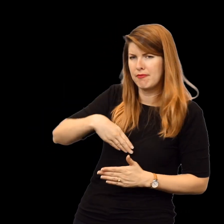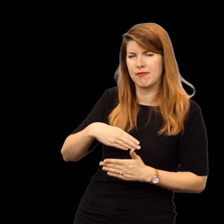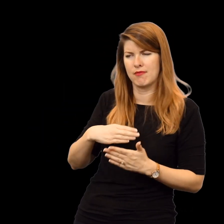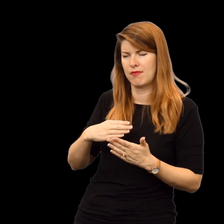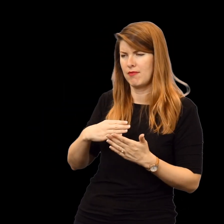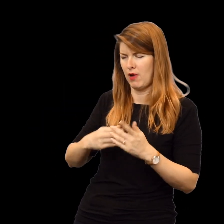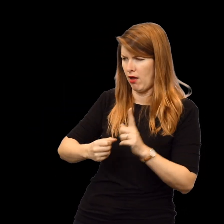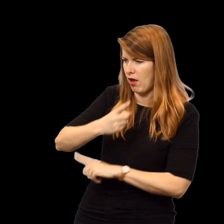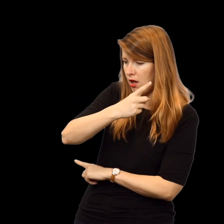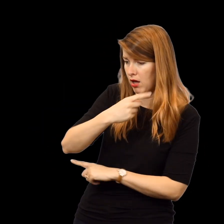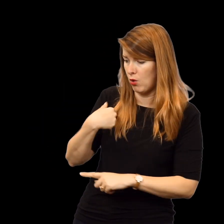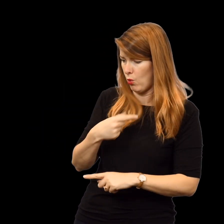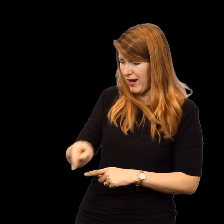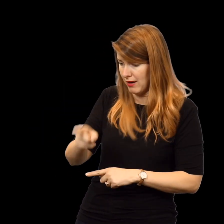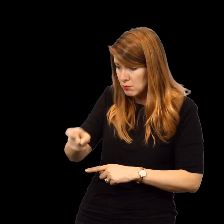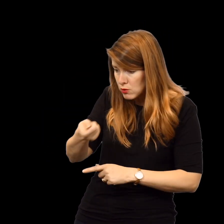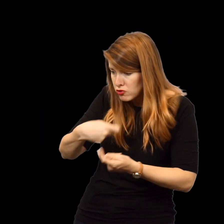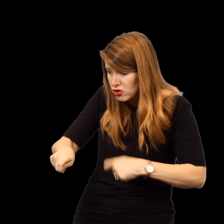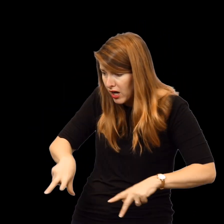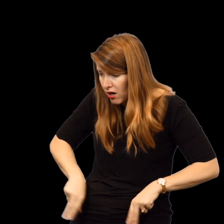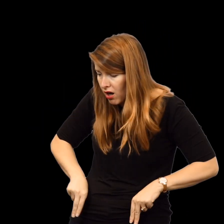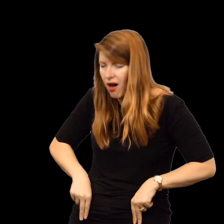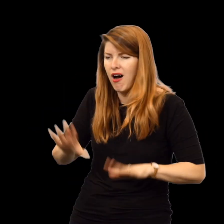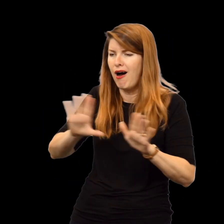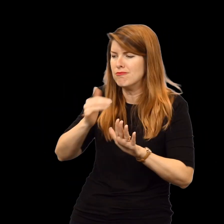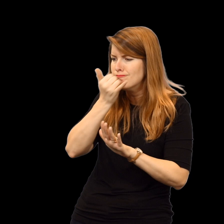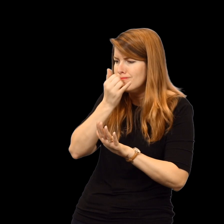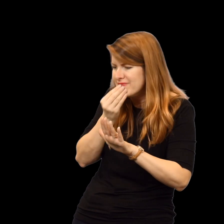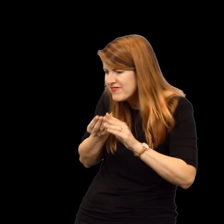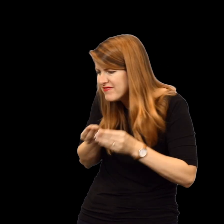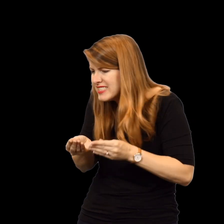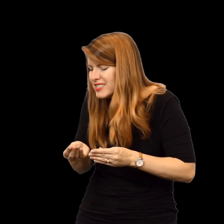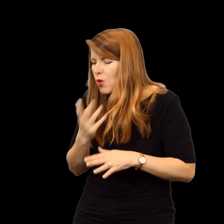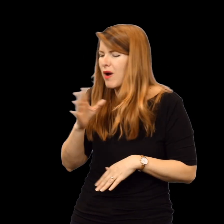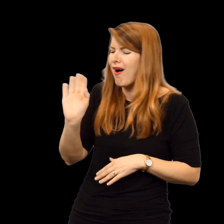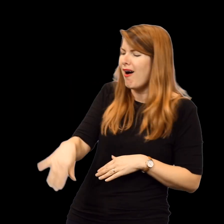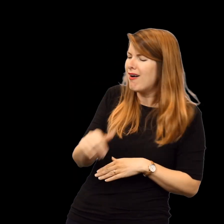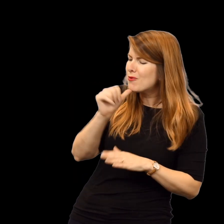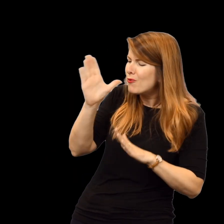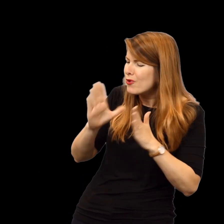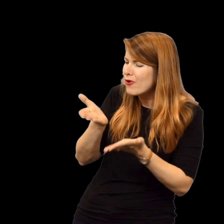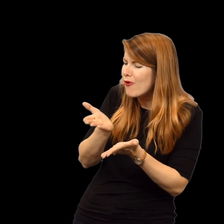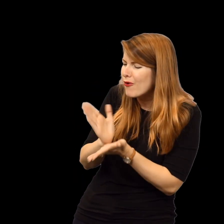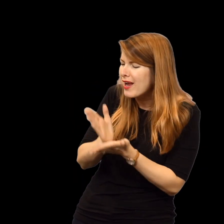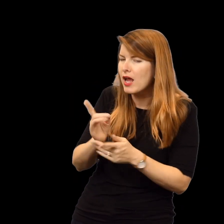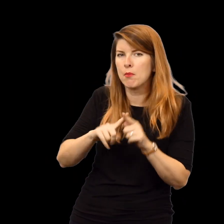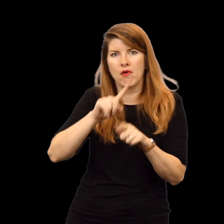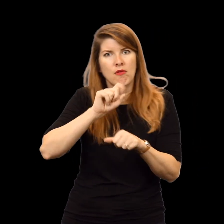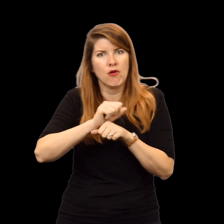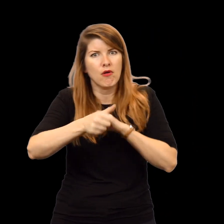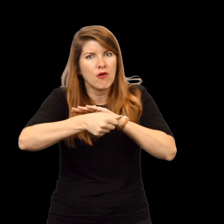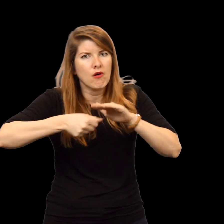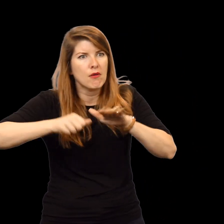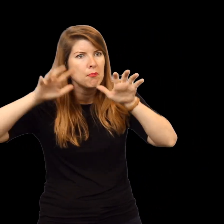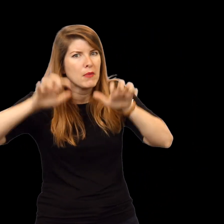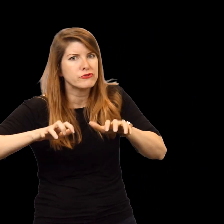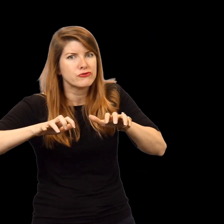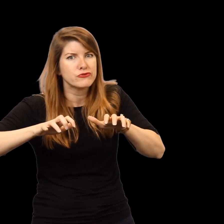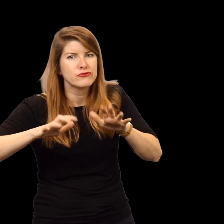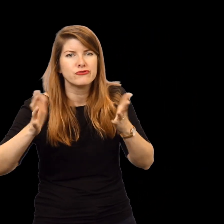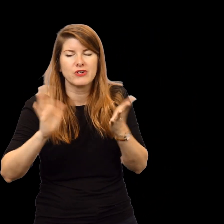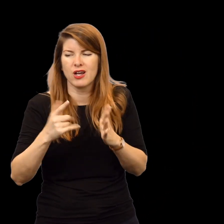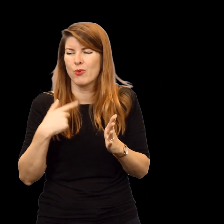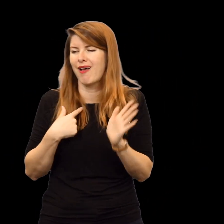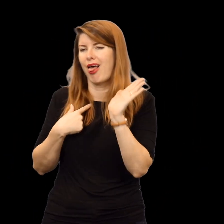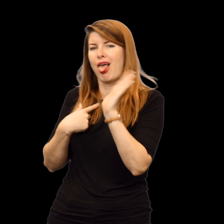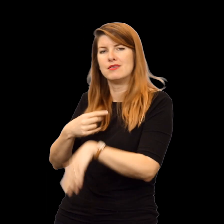cues. We feed them when we're supposed to change them. We tell them, oh, don't worry, it's okay, when there's a monster under their bed,